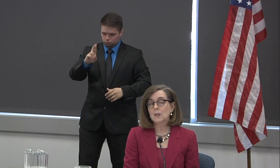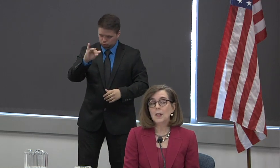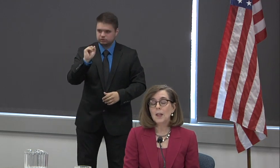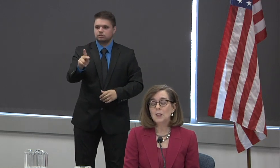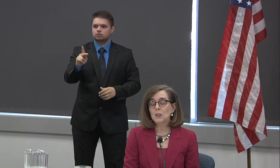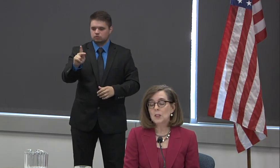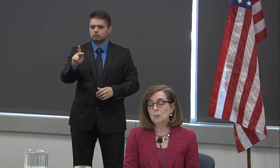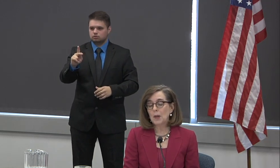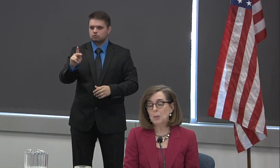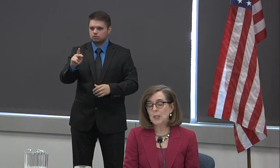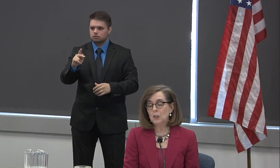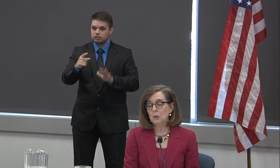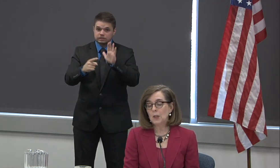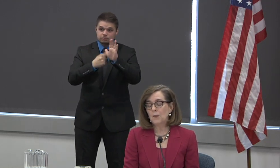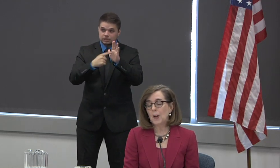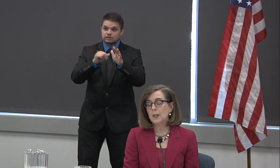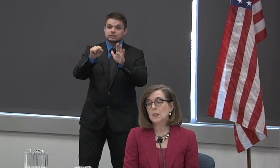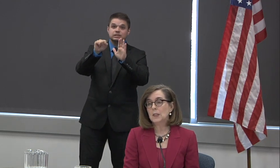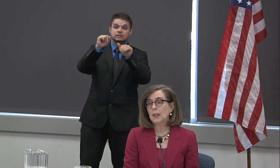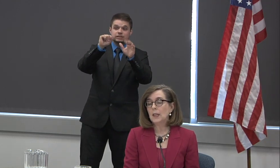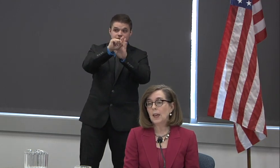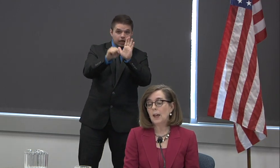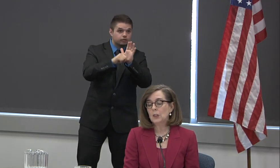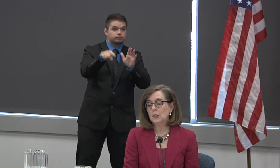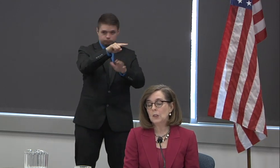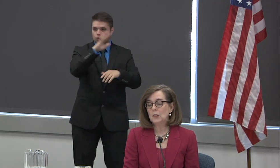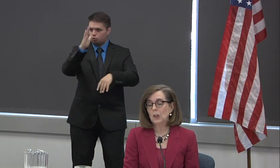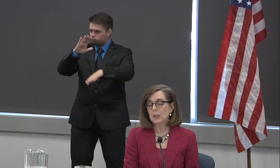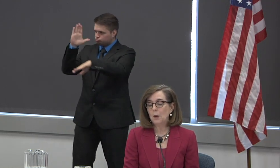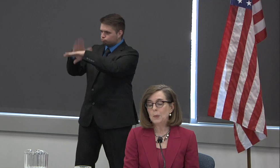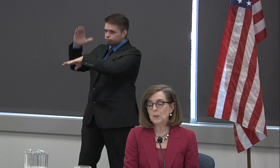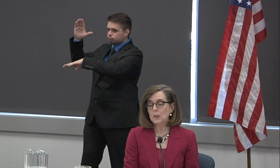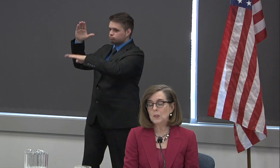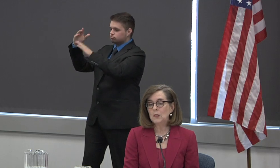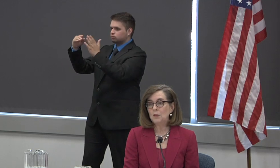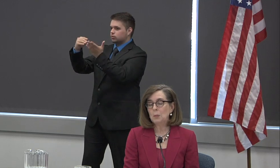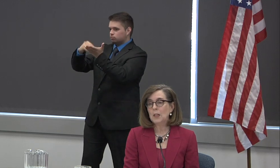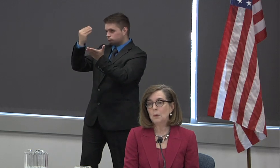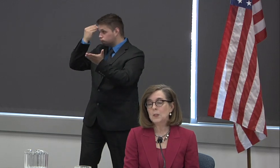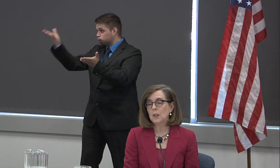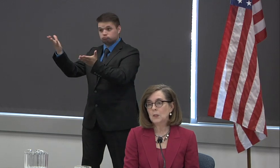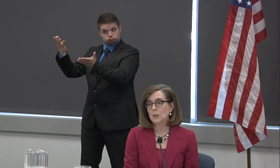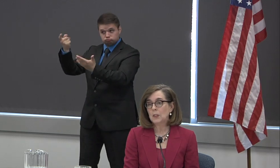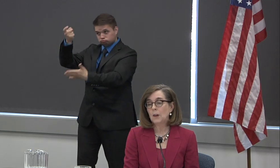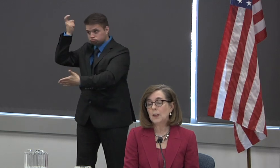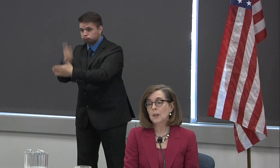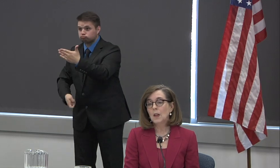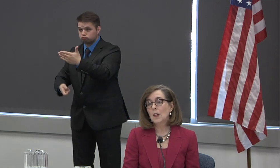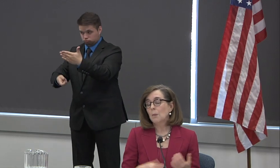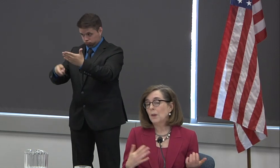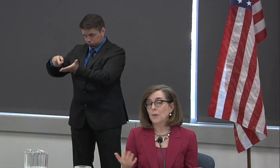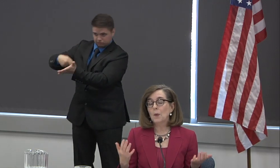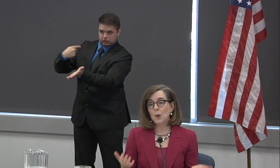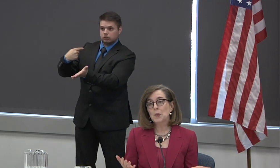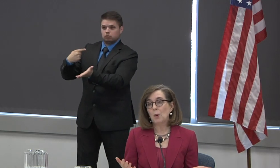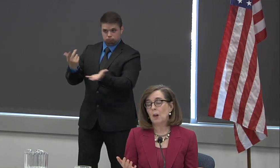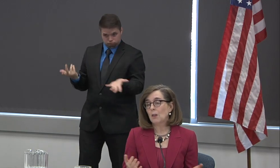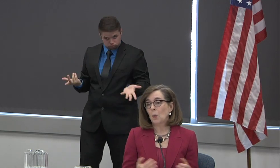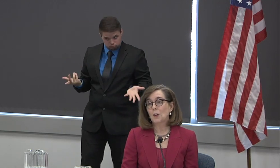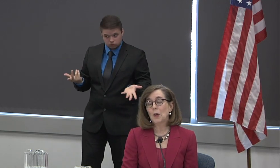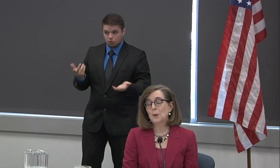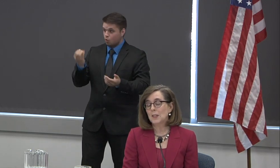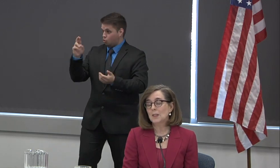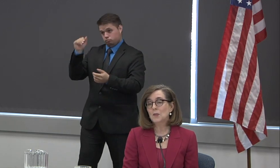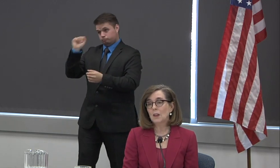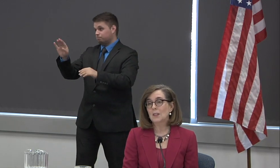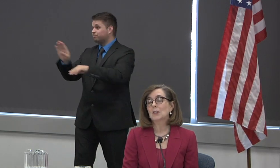state agencies might be issuing fines and taking actions to shut down businesses if it becomes necessary. But for the most part,